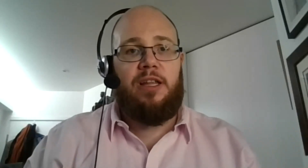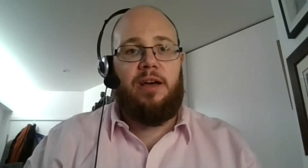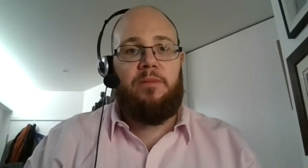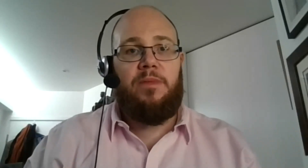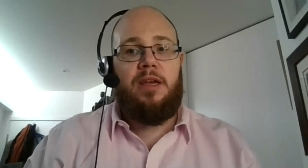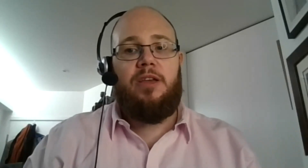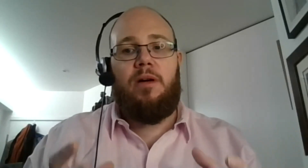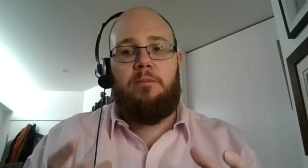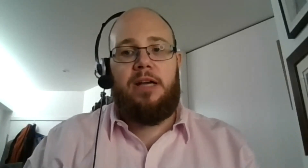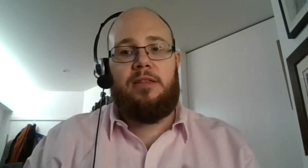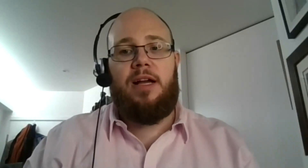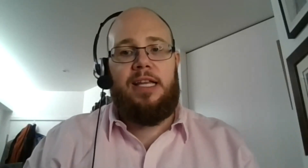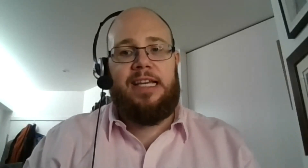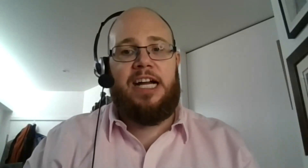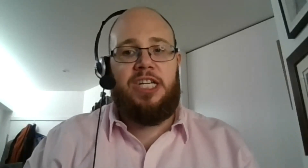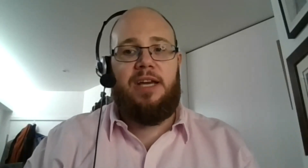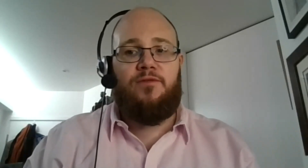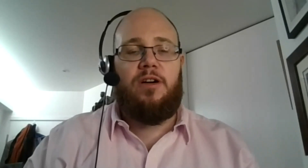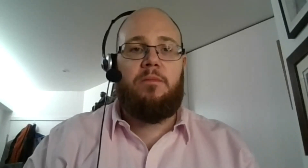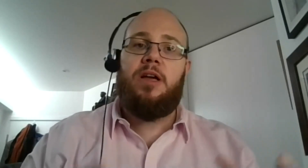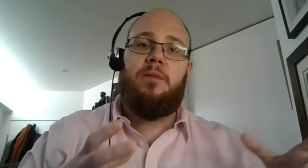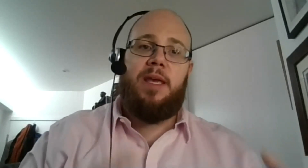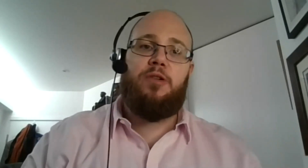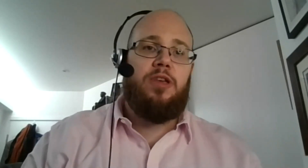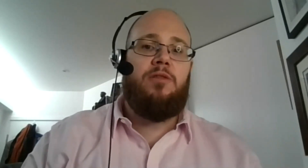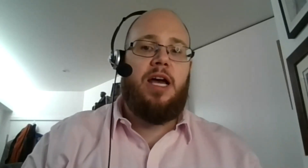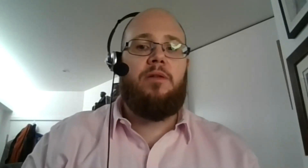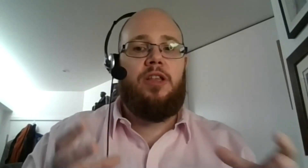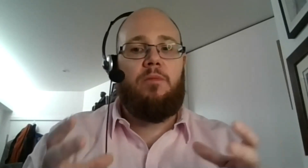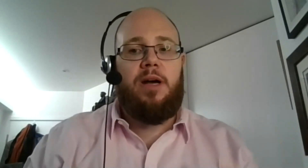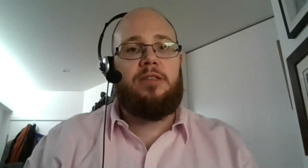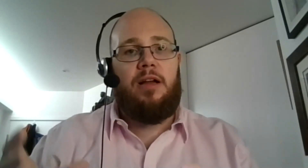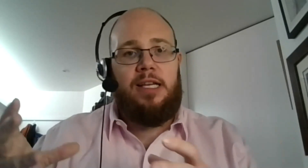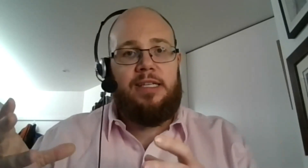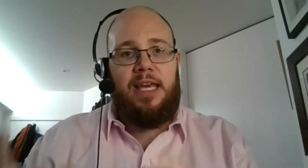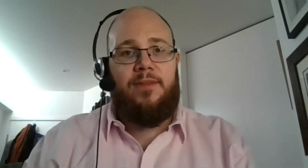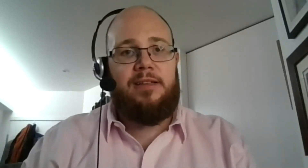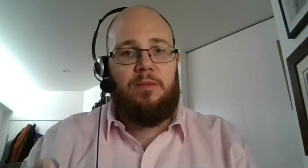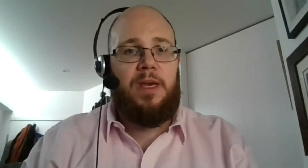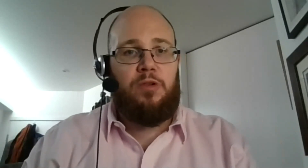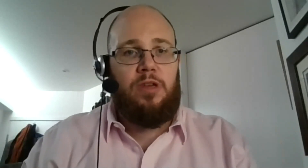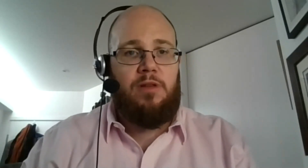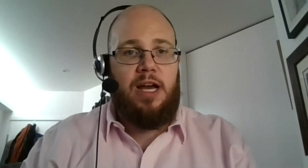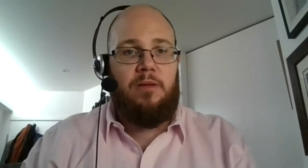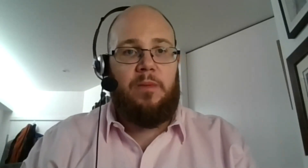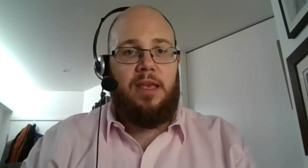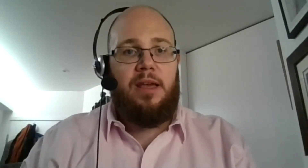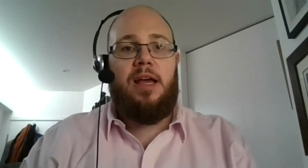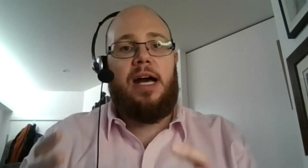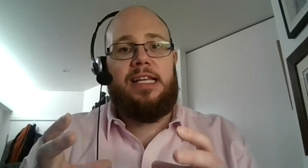other. You are most likely to catch it from people you know, and you're most likely to give it to people you know. And it's